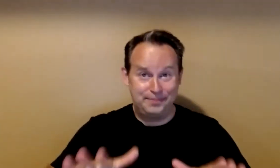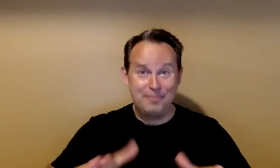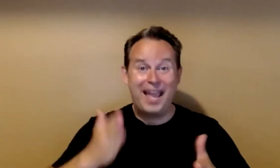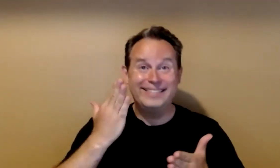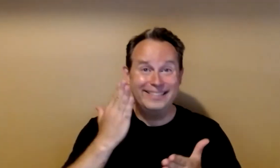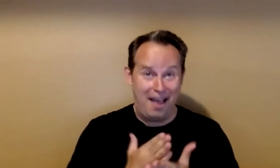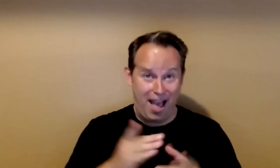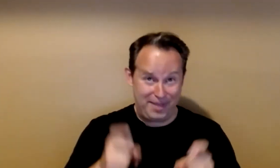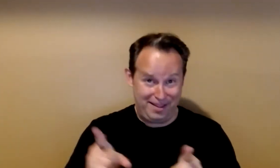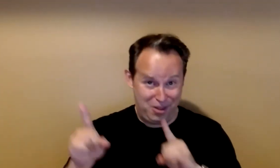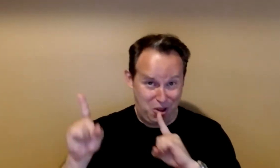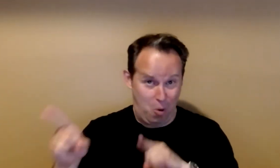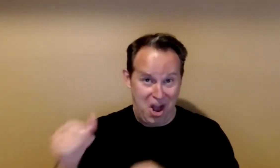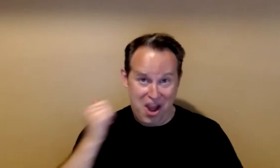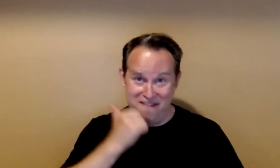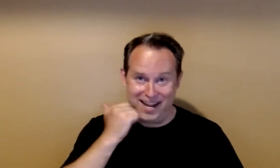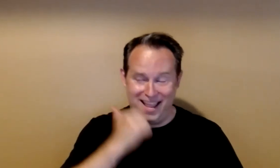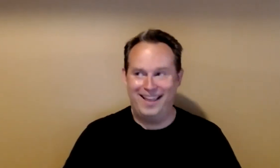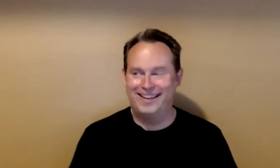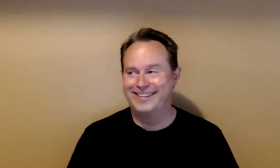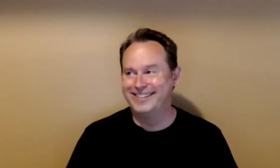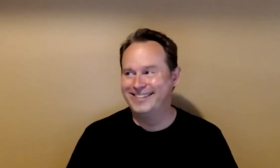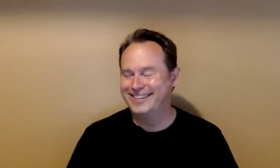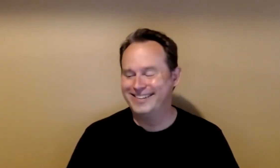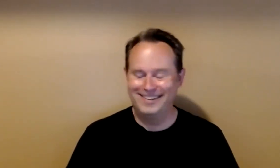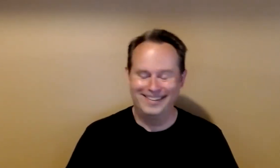Once Mari and I started texting, I stopped needing to go there every day.